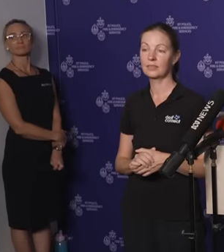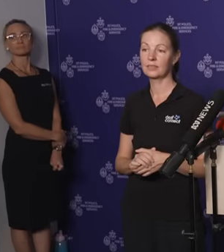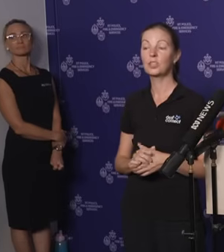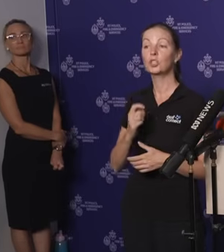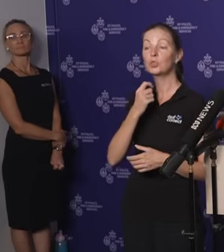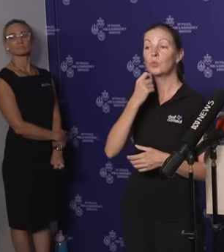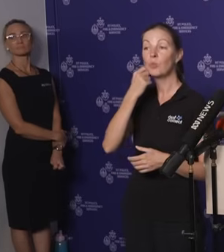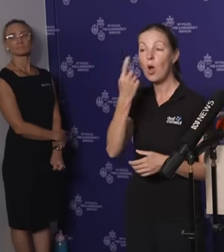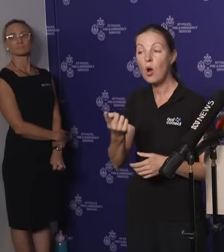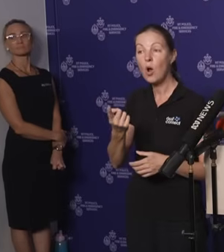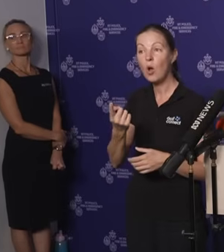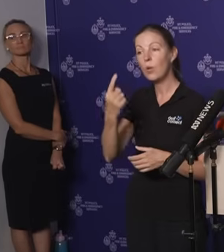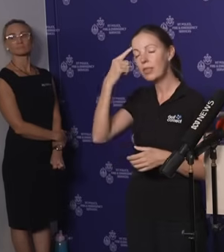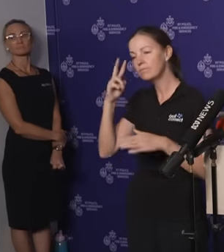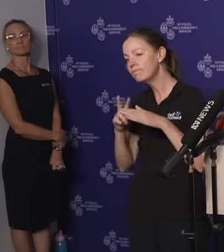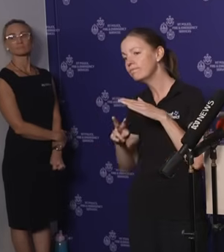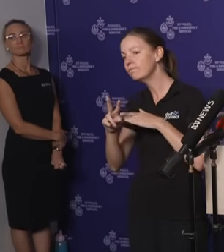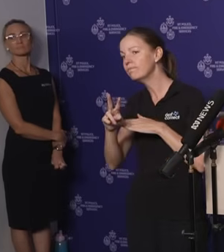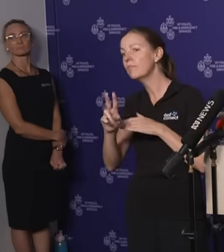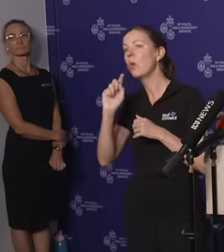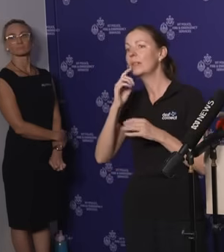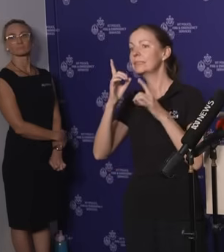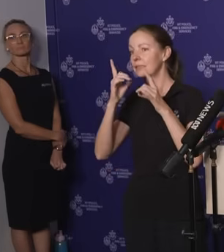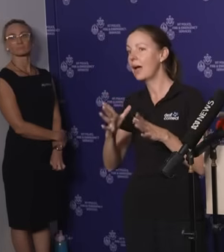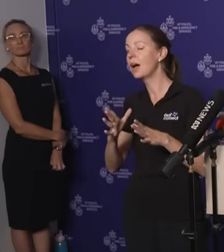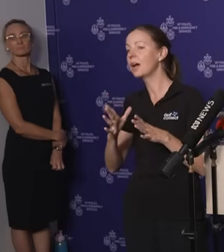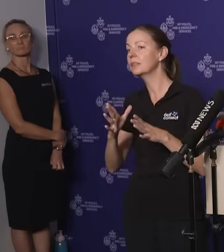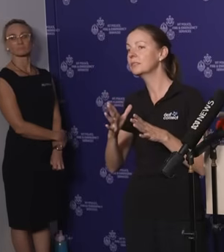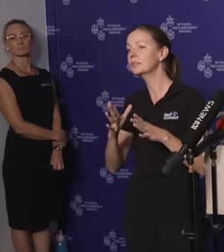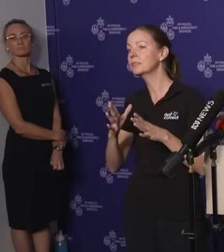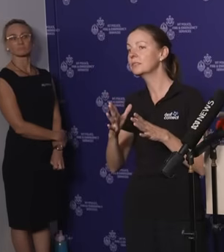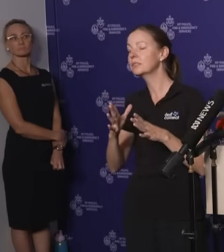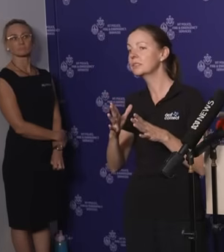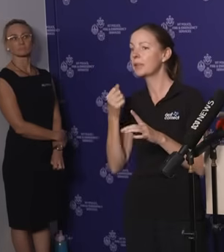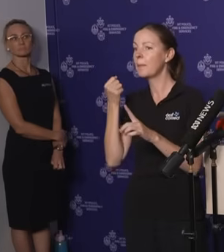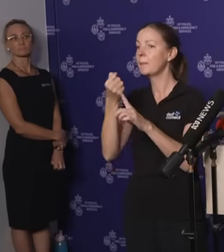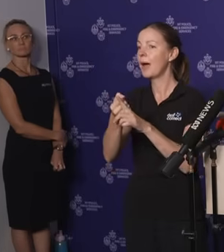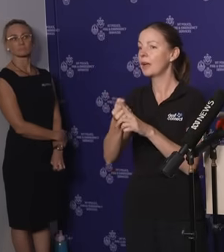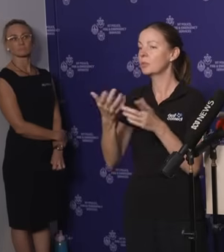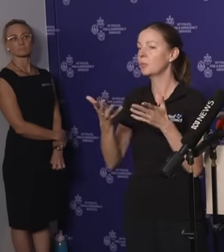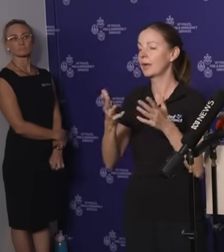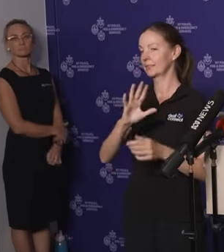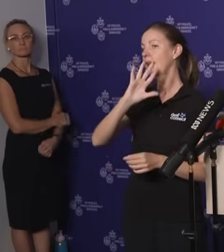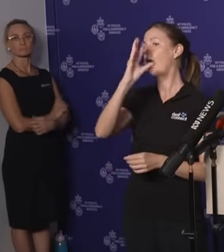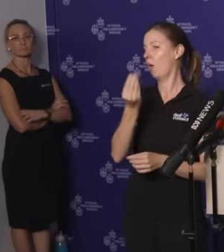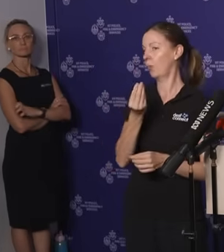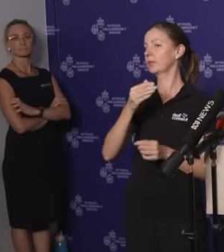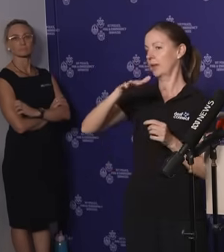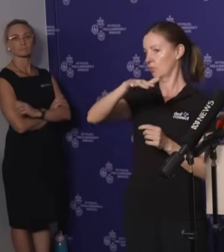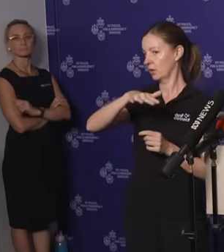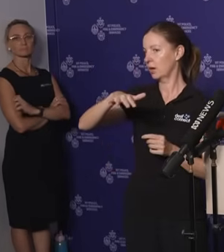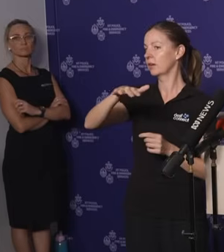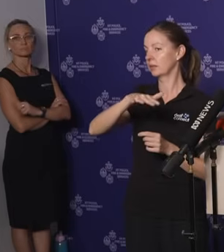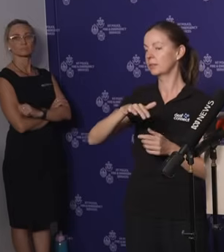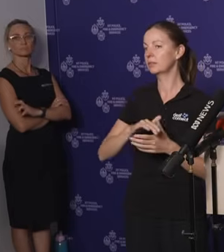Tomorrow we expect to see impacts starting to be felt in the Darwin area. Ke